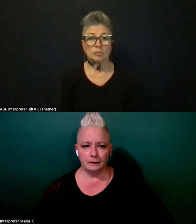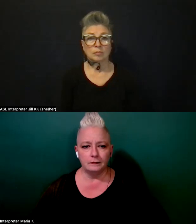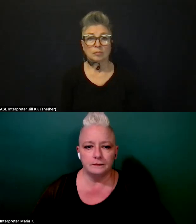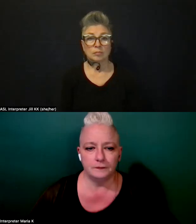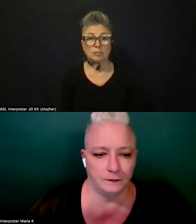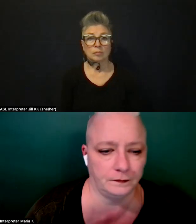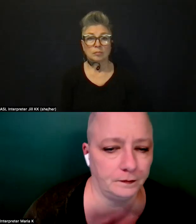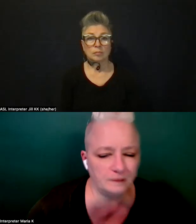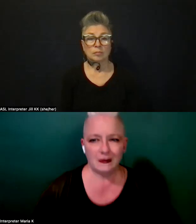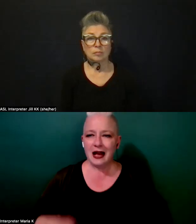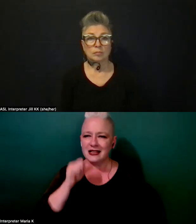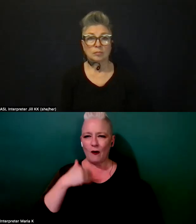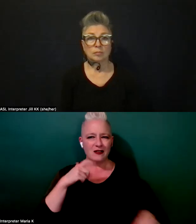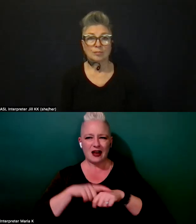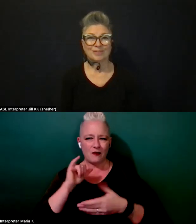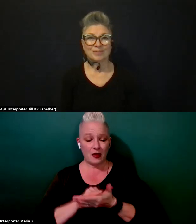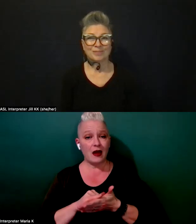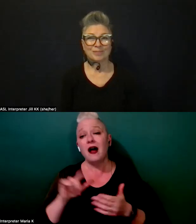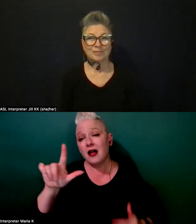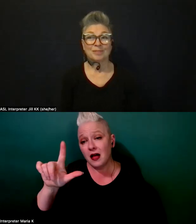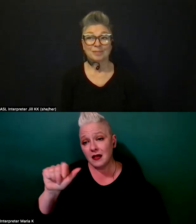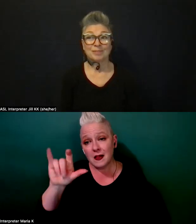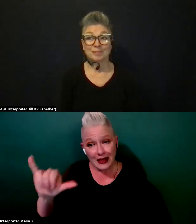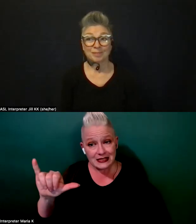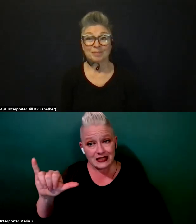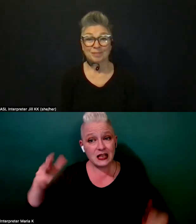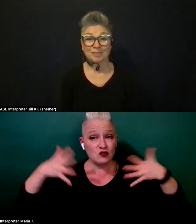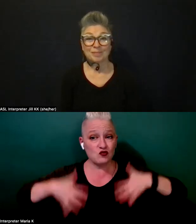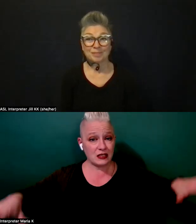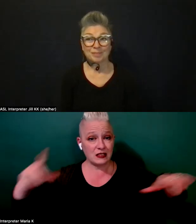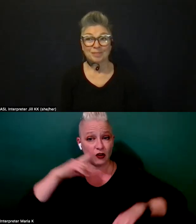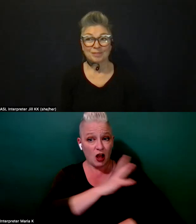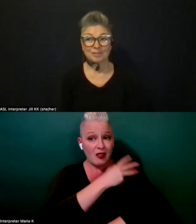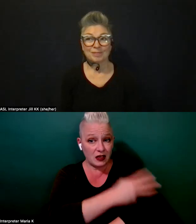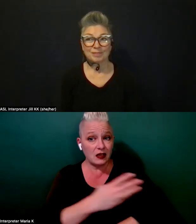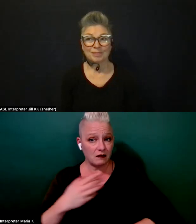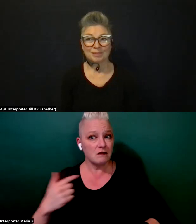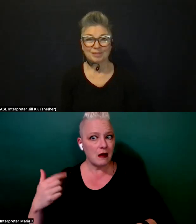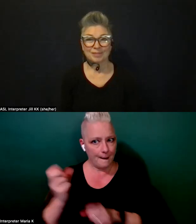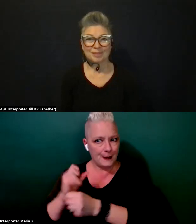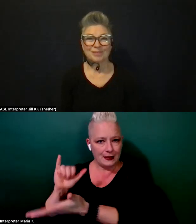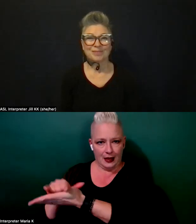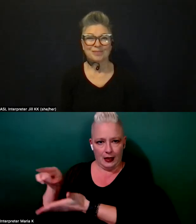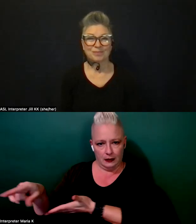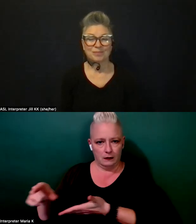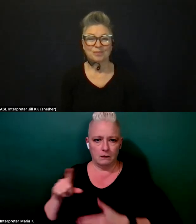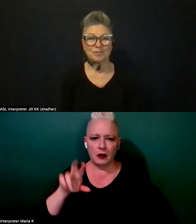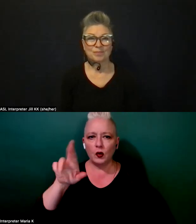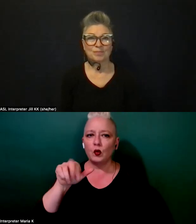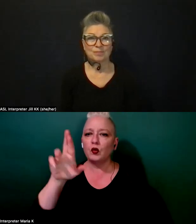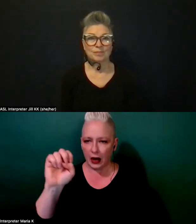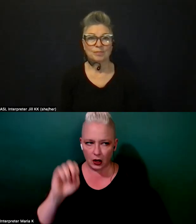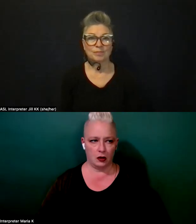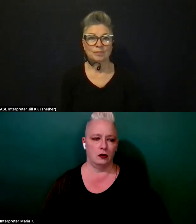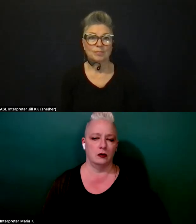too much time. I did get to make Lacey's dress for Scotland, which was nice. But it's rare. It's really rare. We didn't really get to do